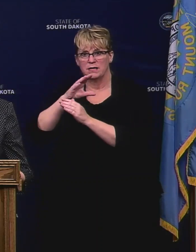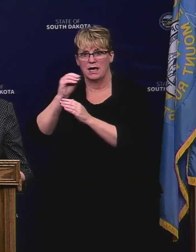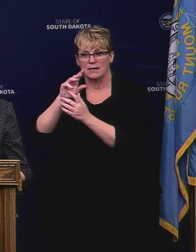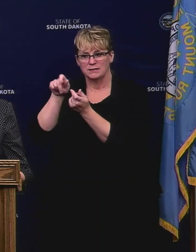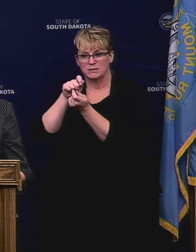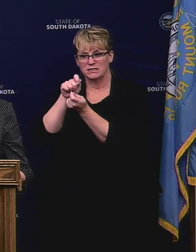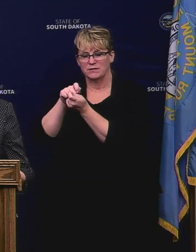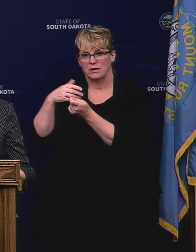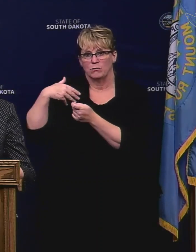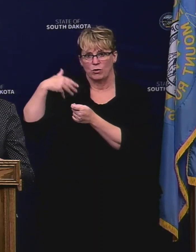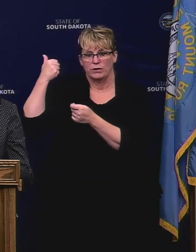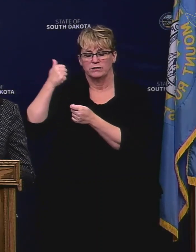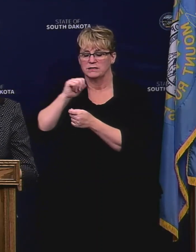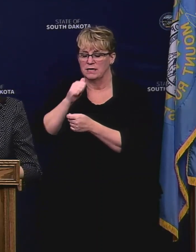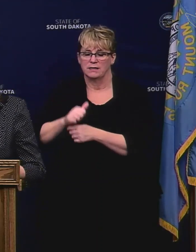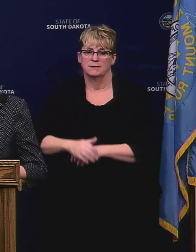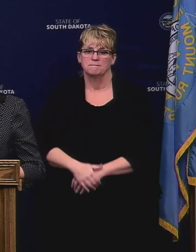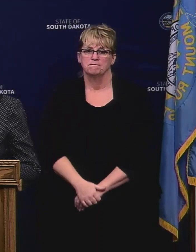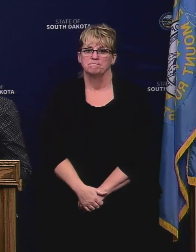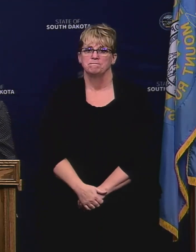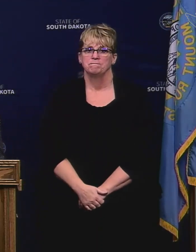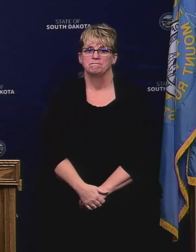specific employer outreach.